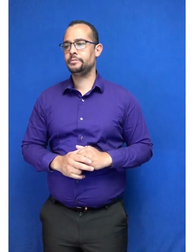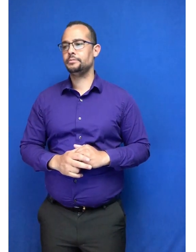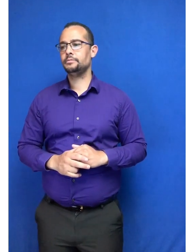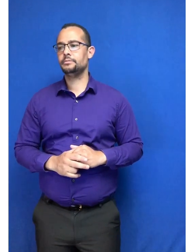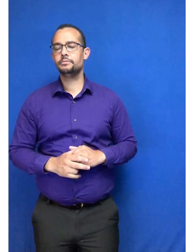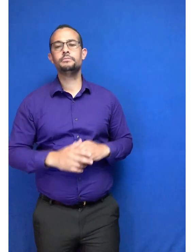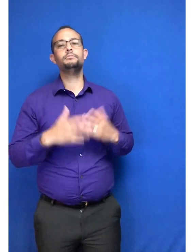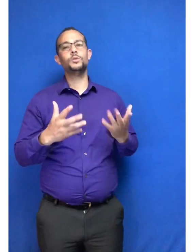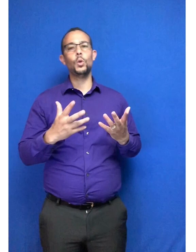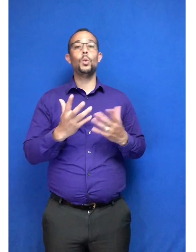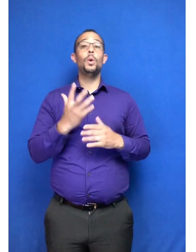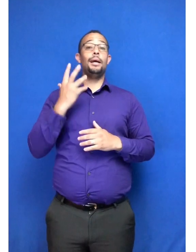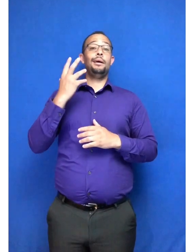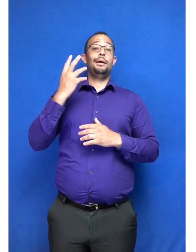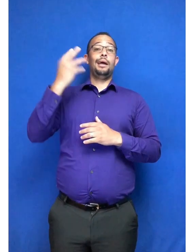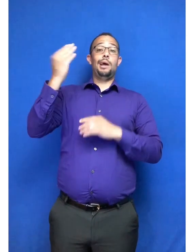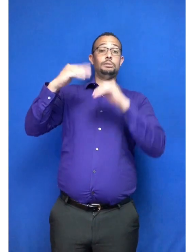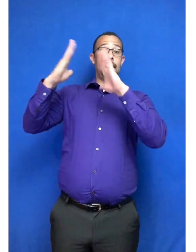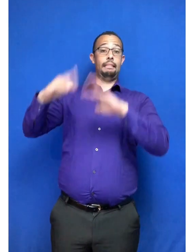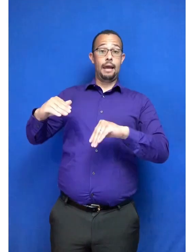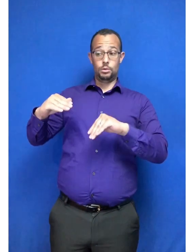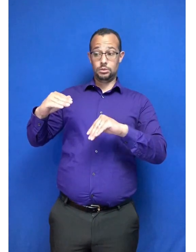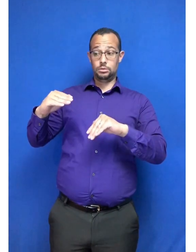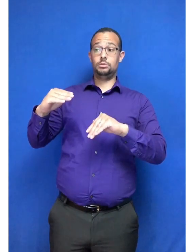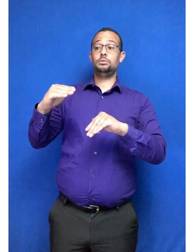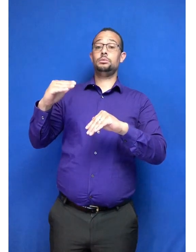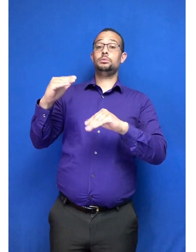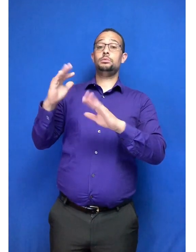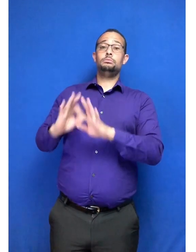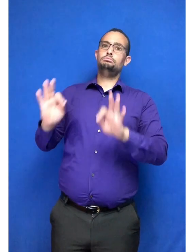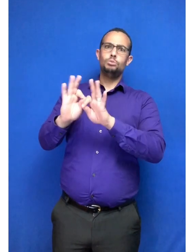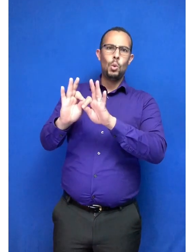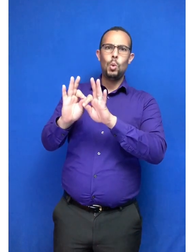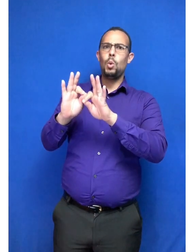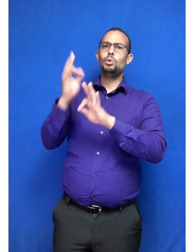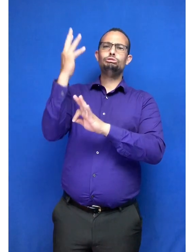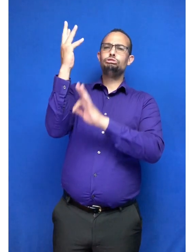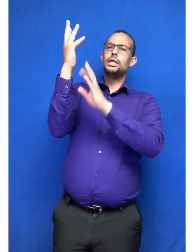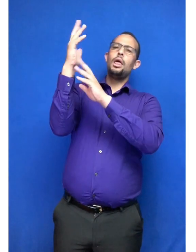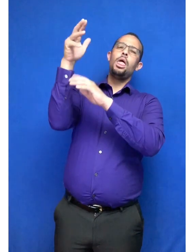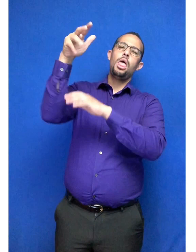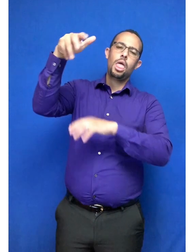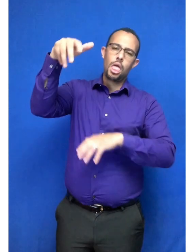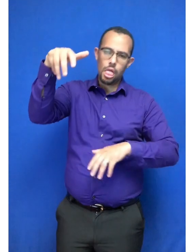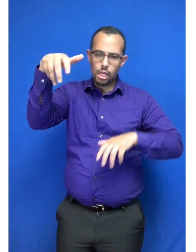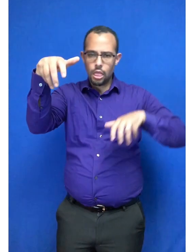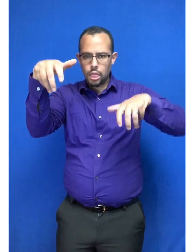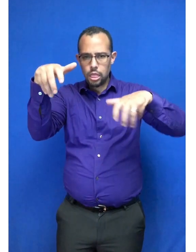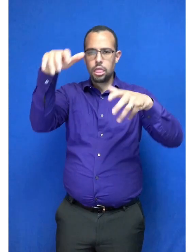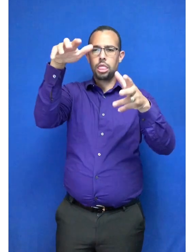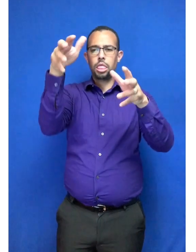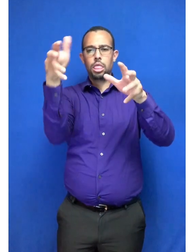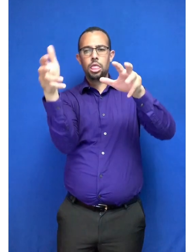The outside of your home. Cut and remove and get rid of any dead limbs, dead